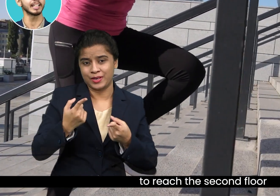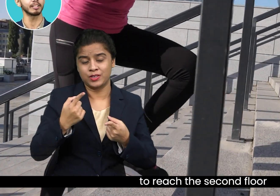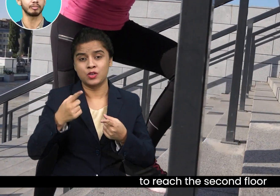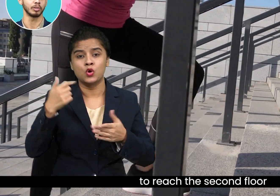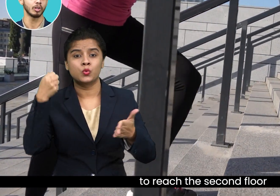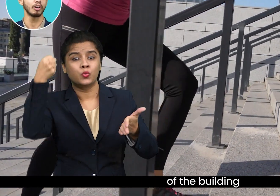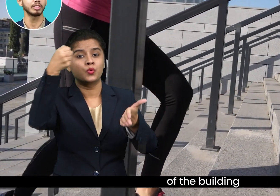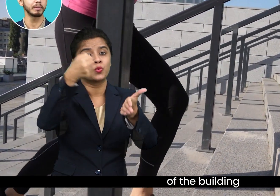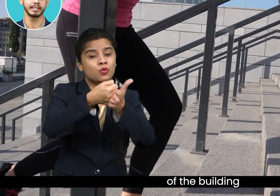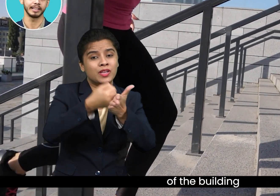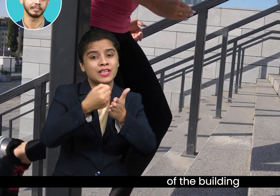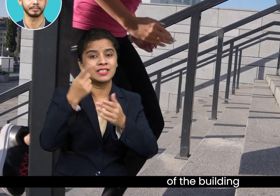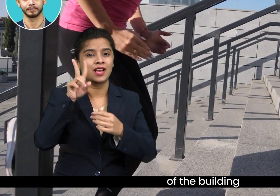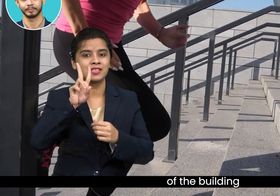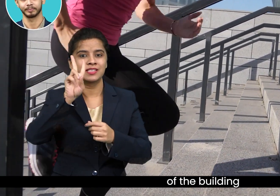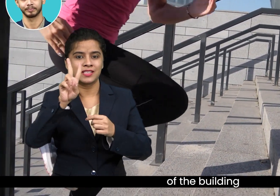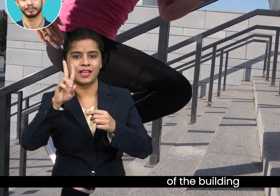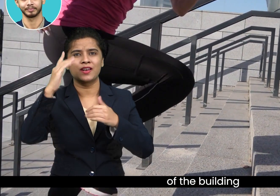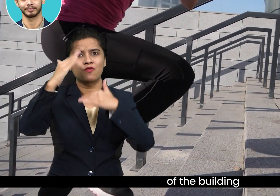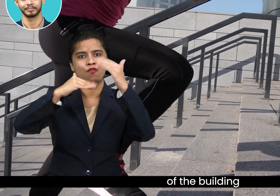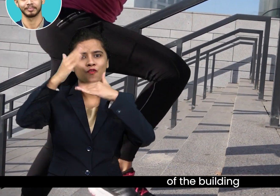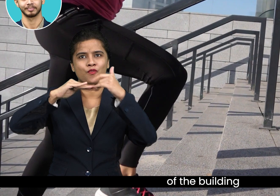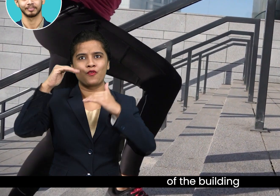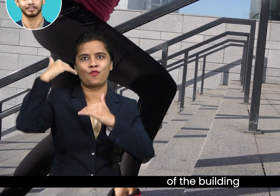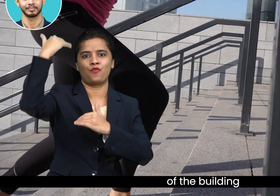the second floor of the building.